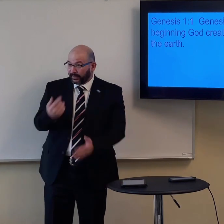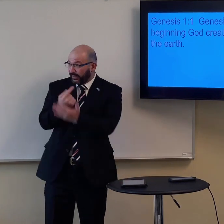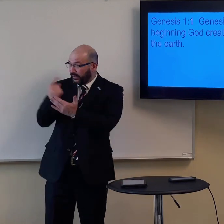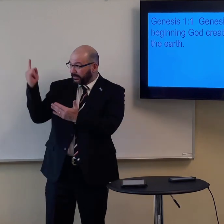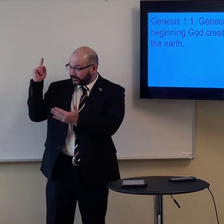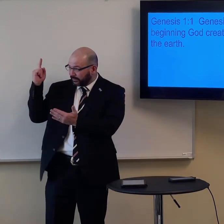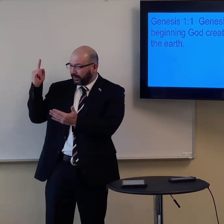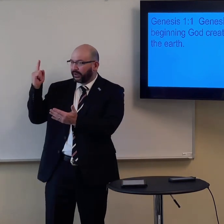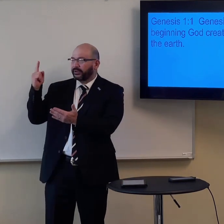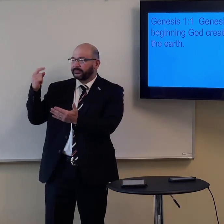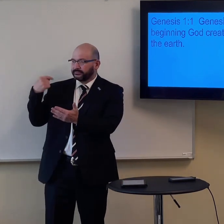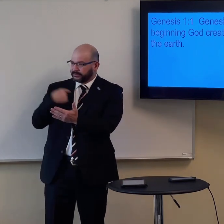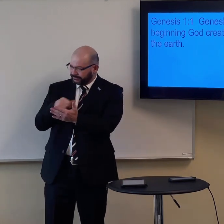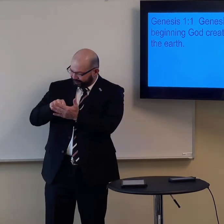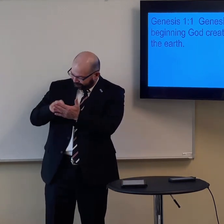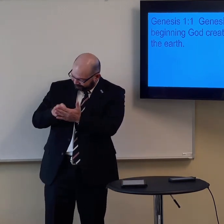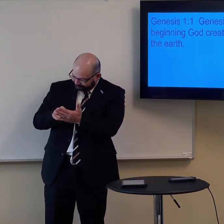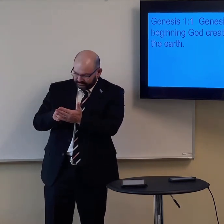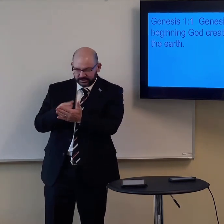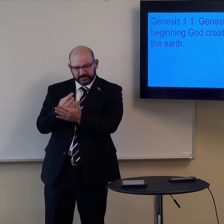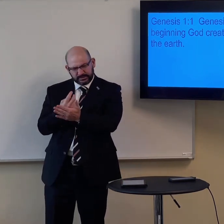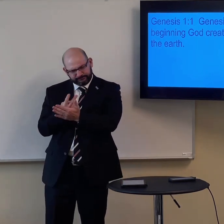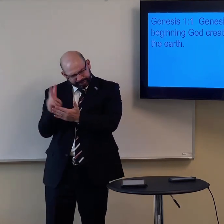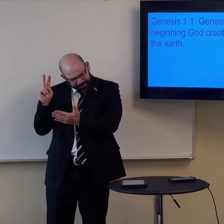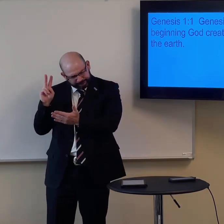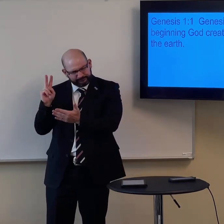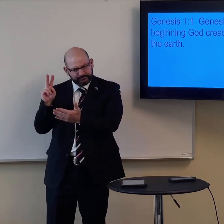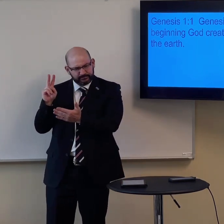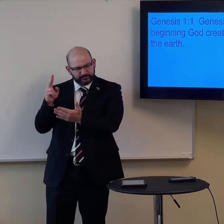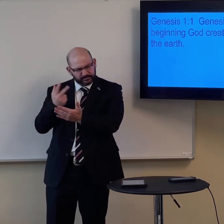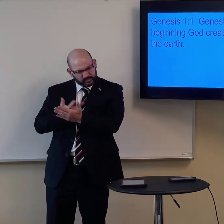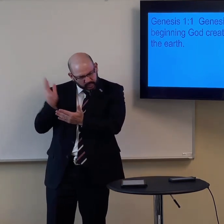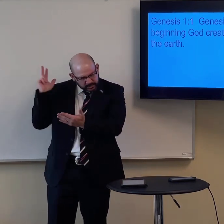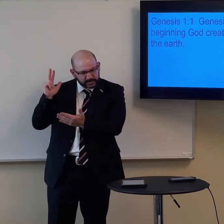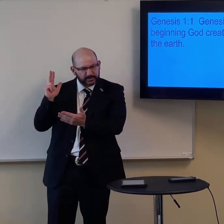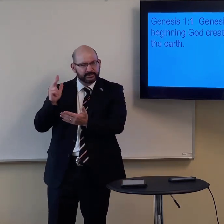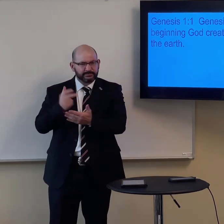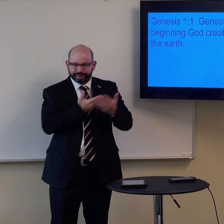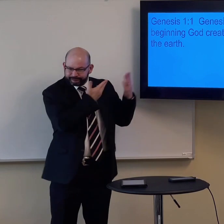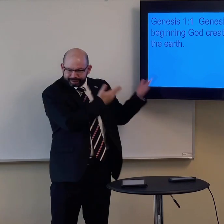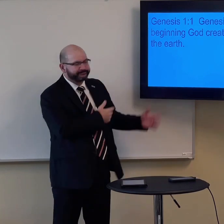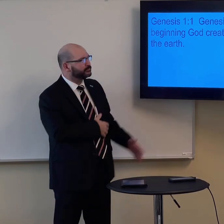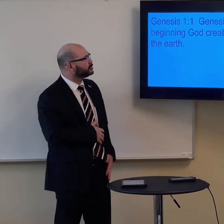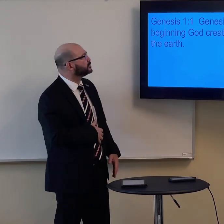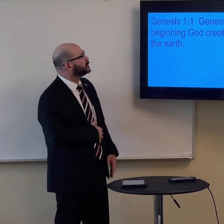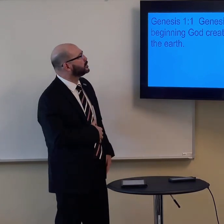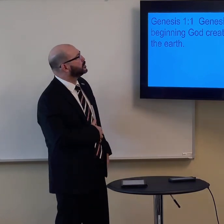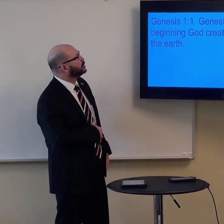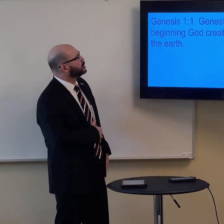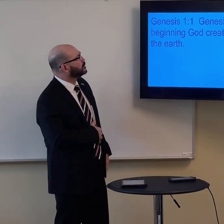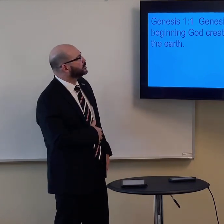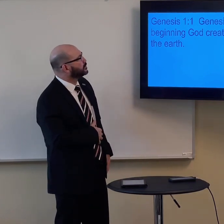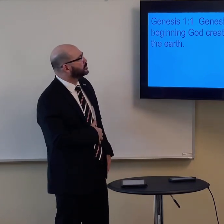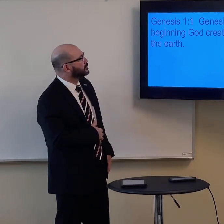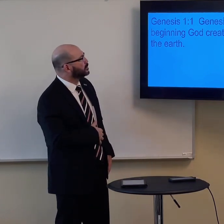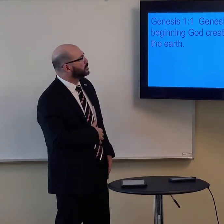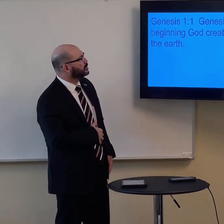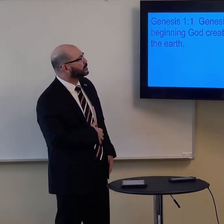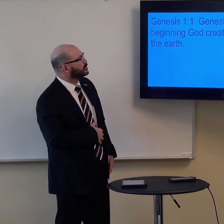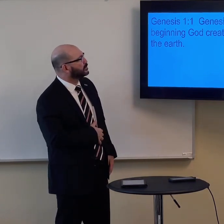Remember, last week we emphasized what we emphasized two weeks ago, three weeks ago. So this